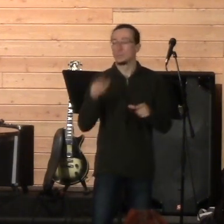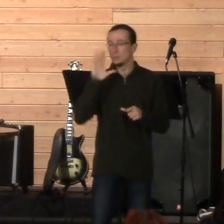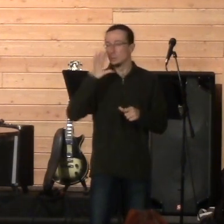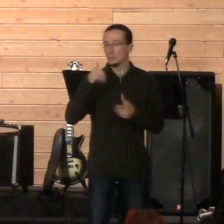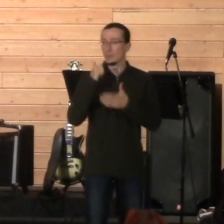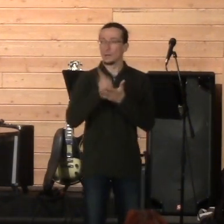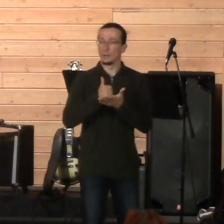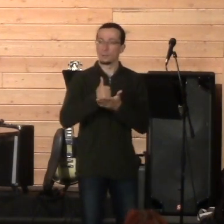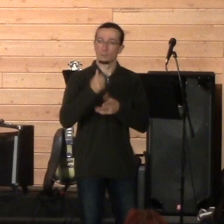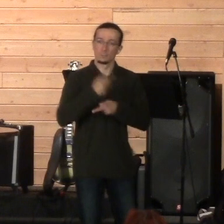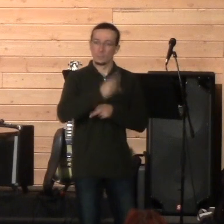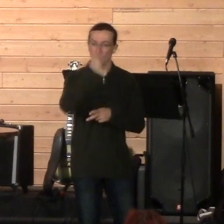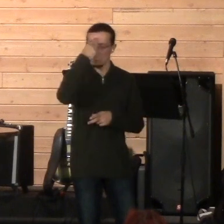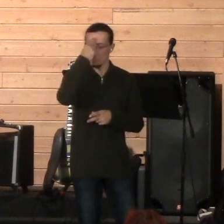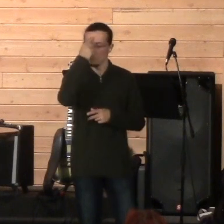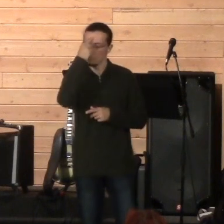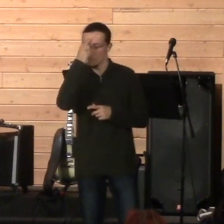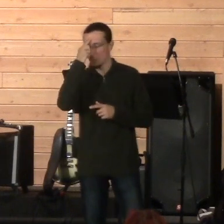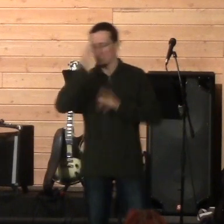her mind as sharp as it could be.